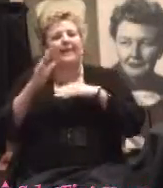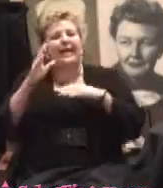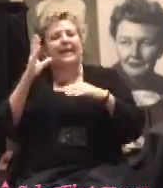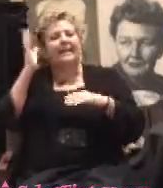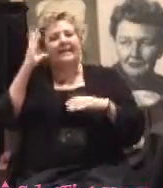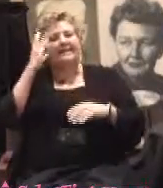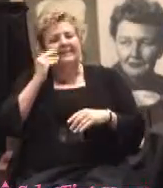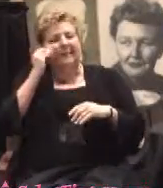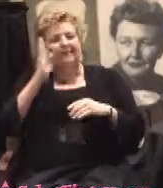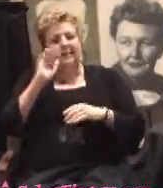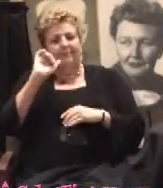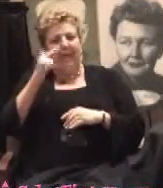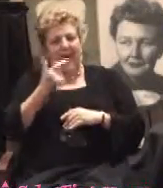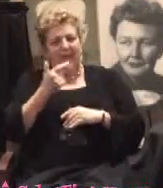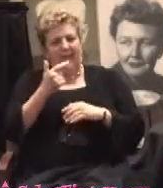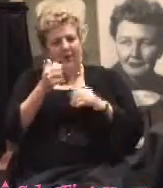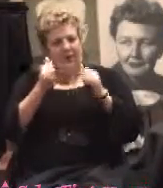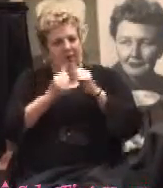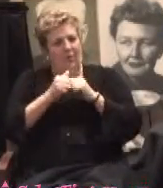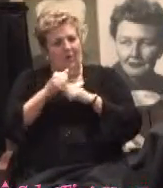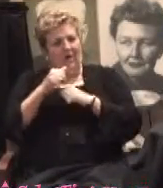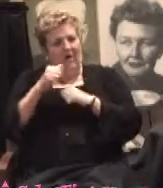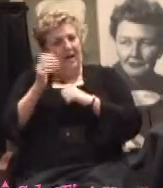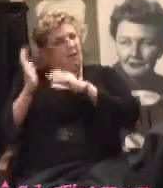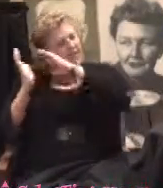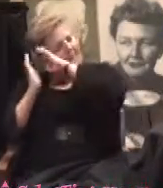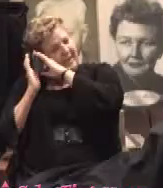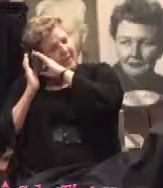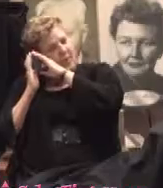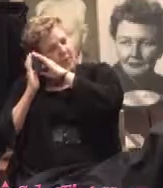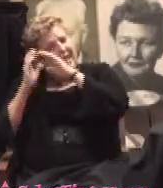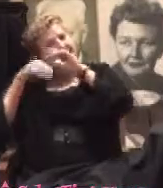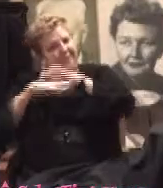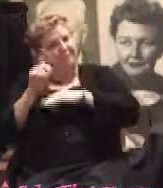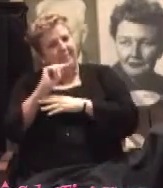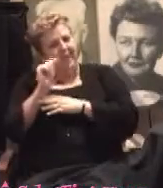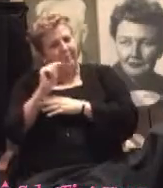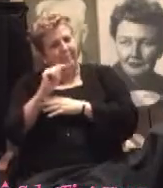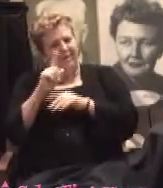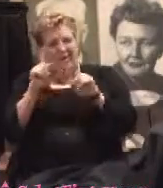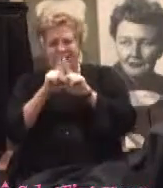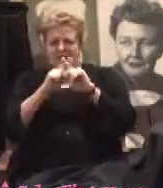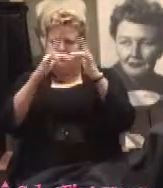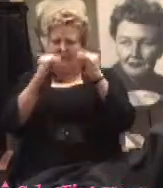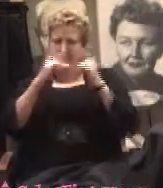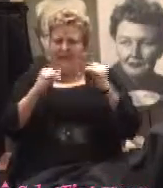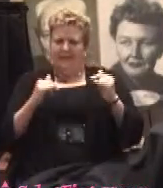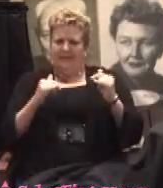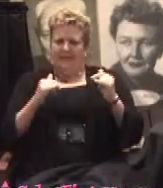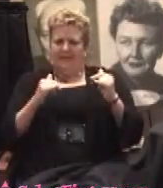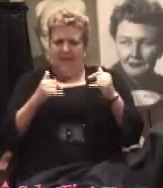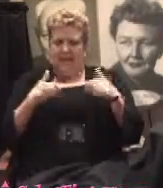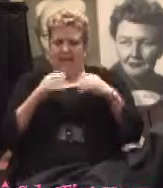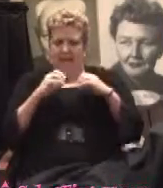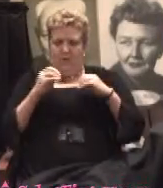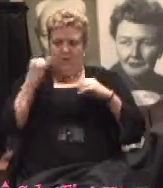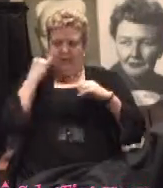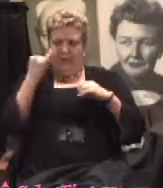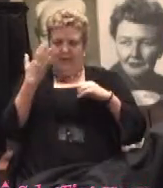in the bathroom like I had gone camping. You know? And I had no idea why I was there. Why